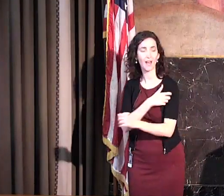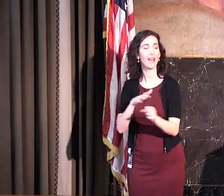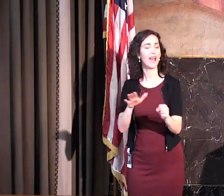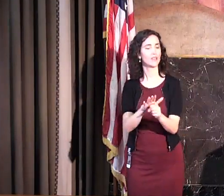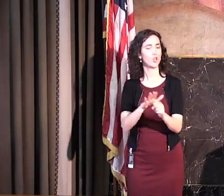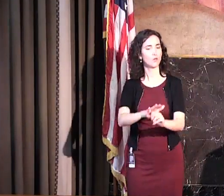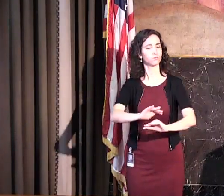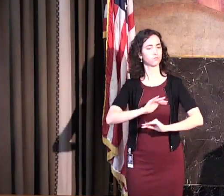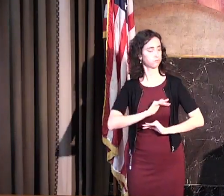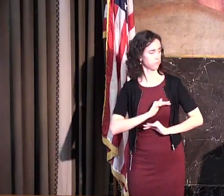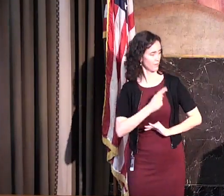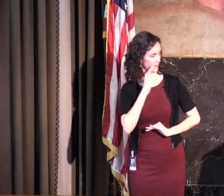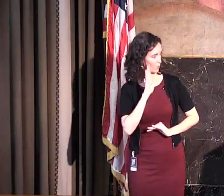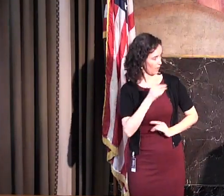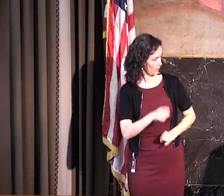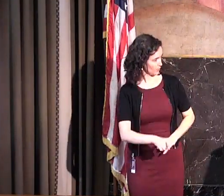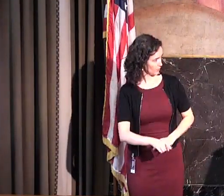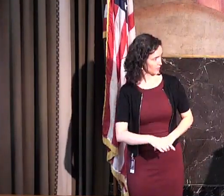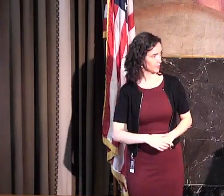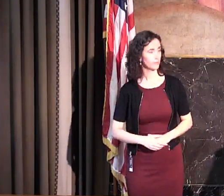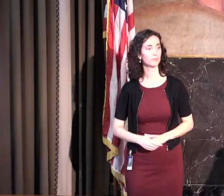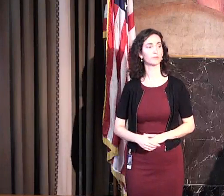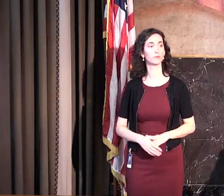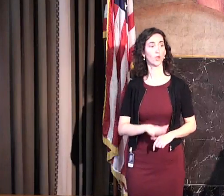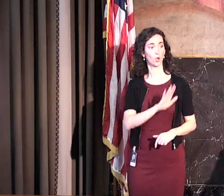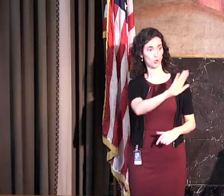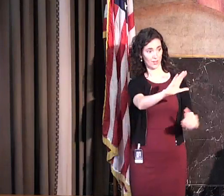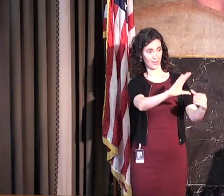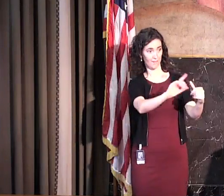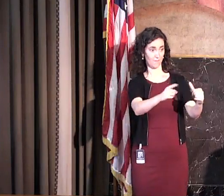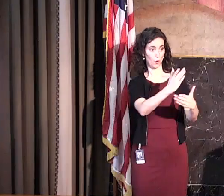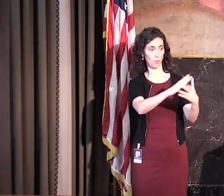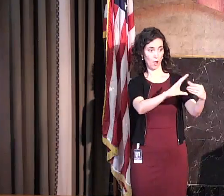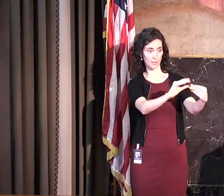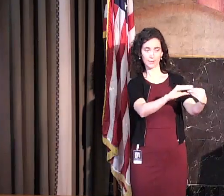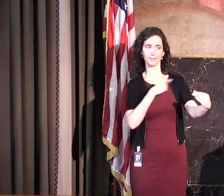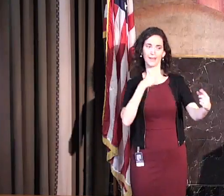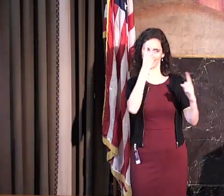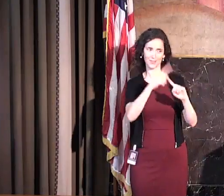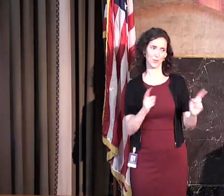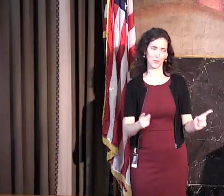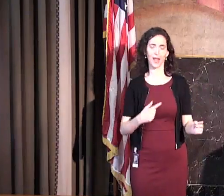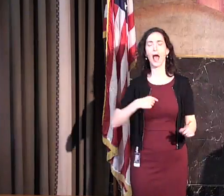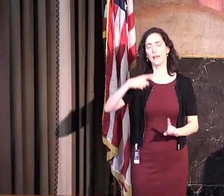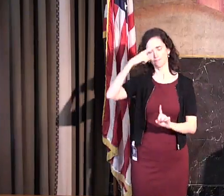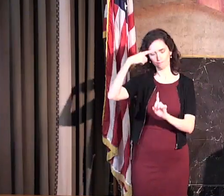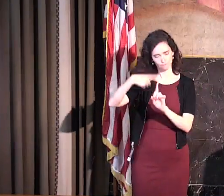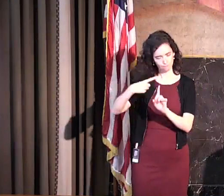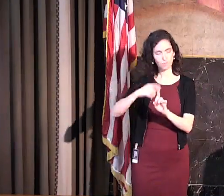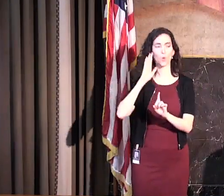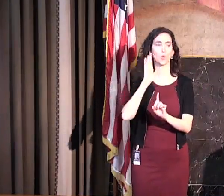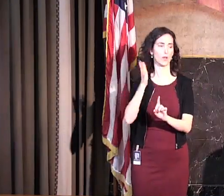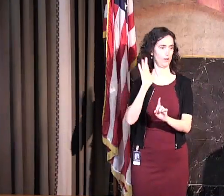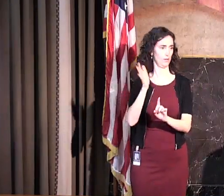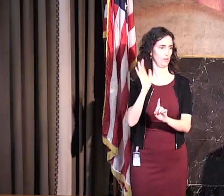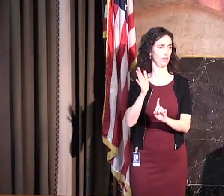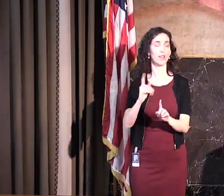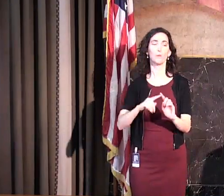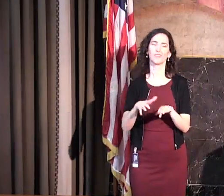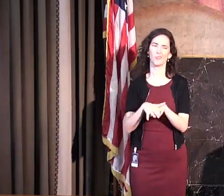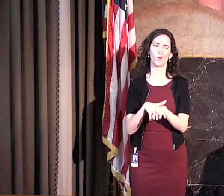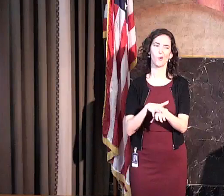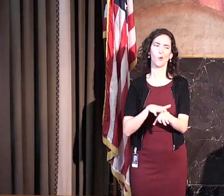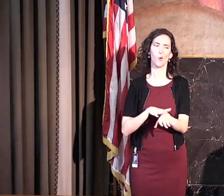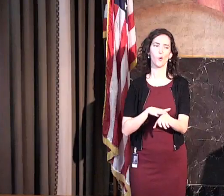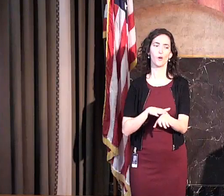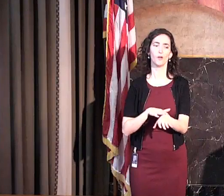like to see? I really disagree with the first part of that. I am hopeful that we're going to get to where we need to be. It's just taking longer than